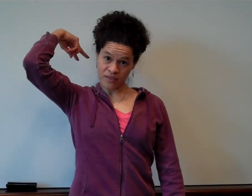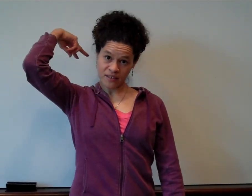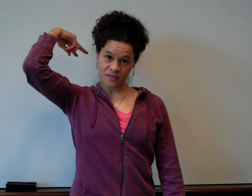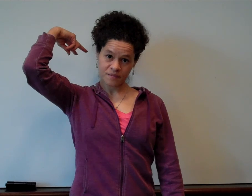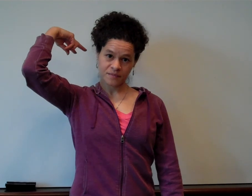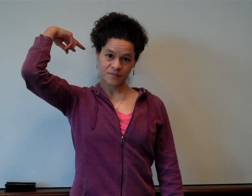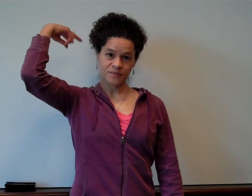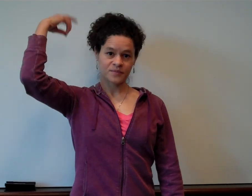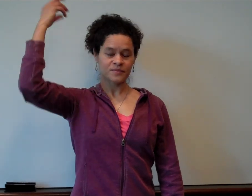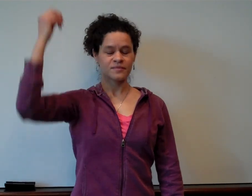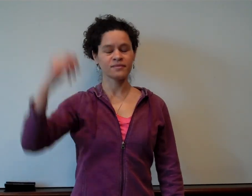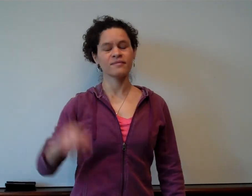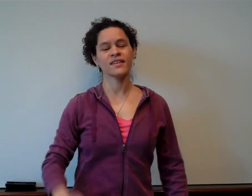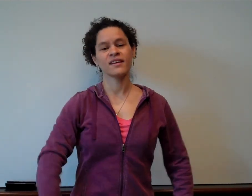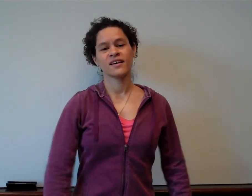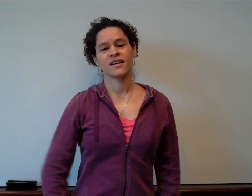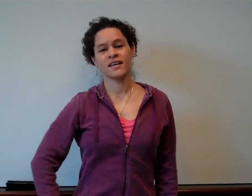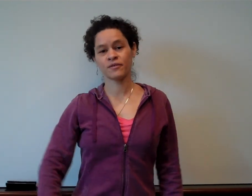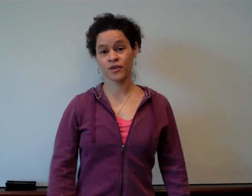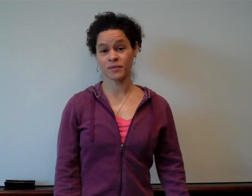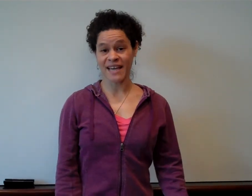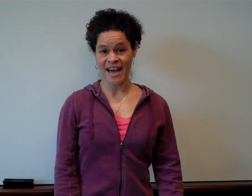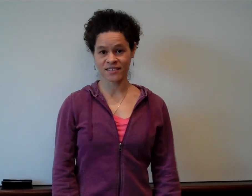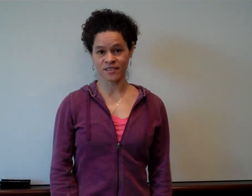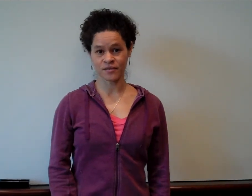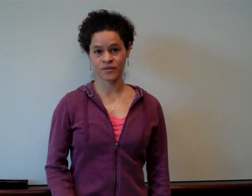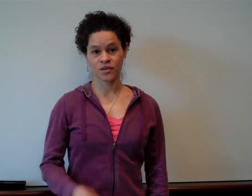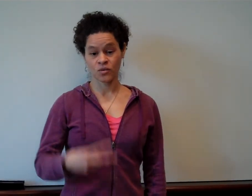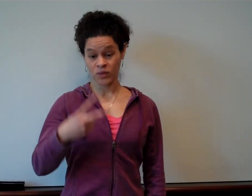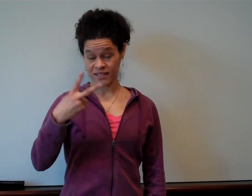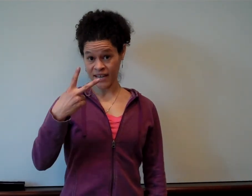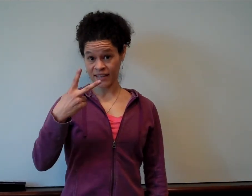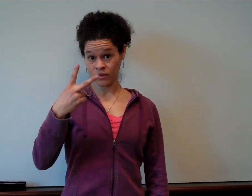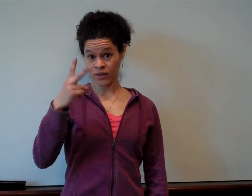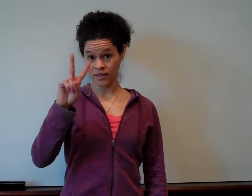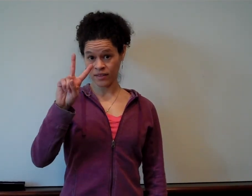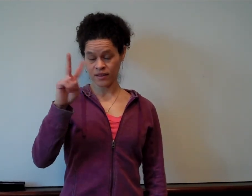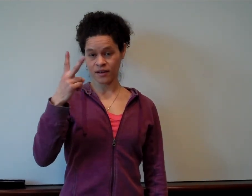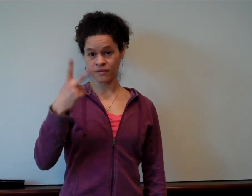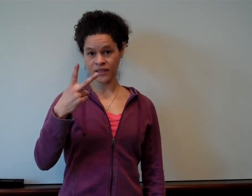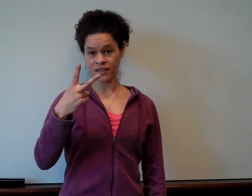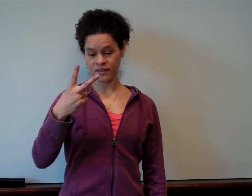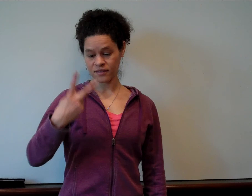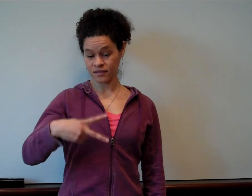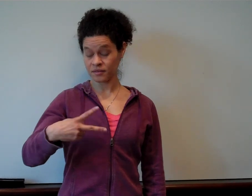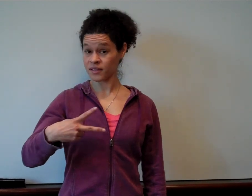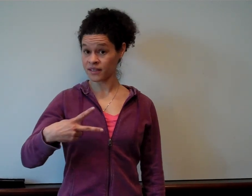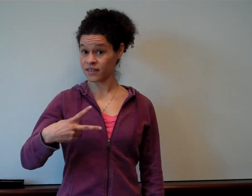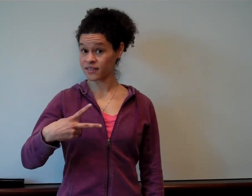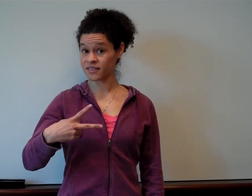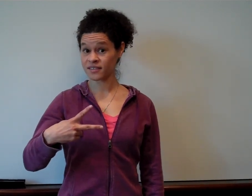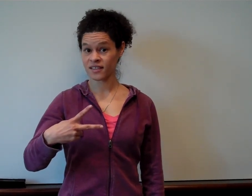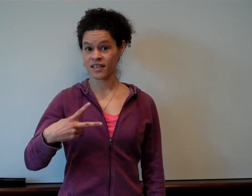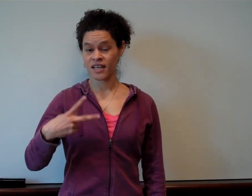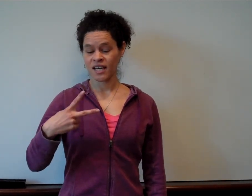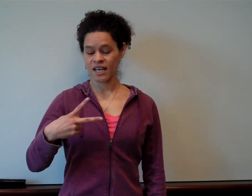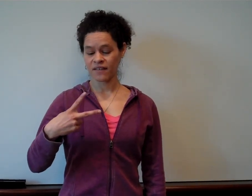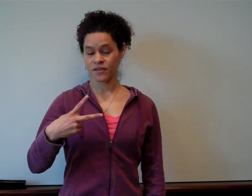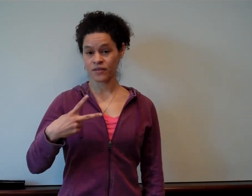pluperfect. If a verb is active, we sign it with a V like this. If the verb